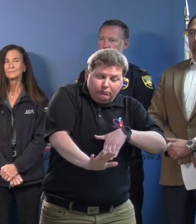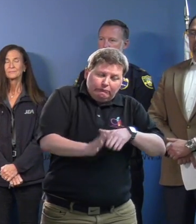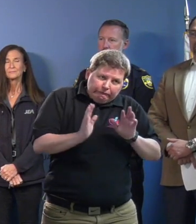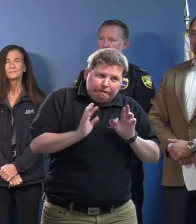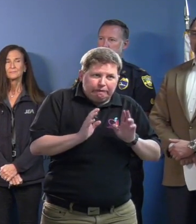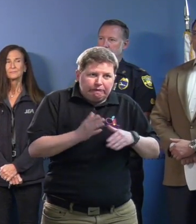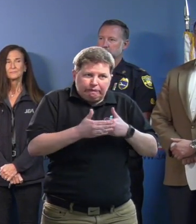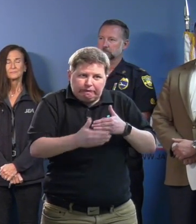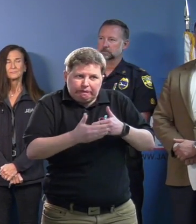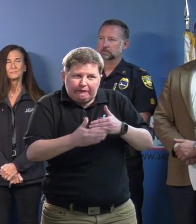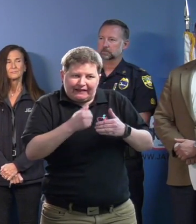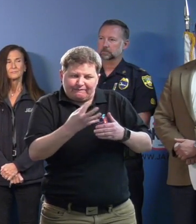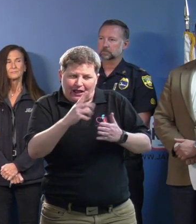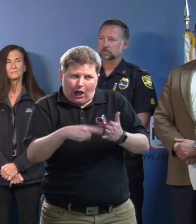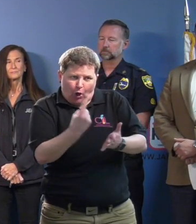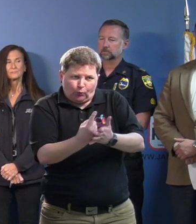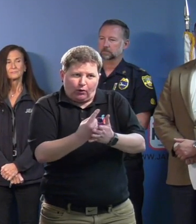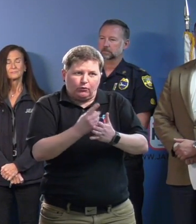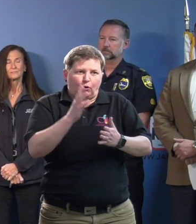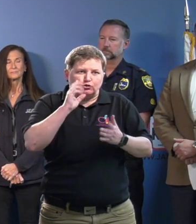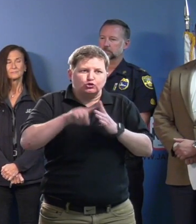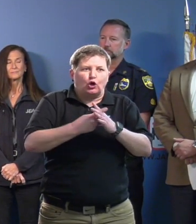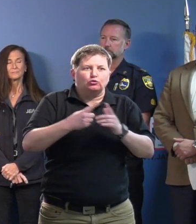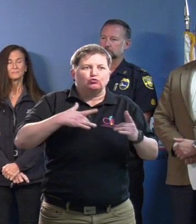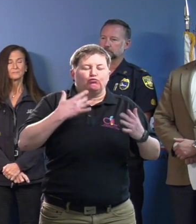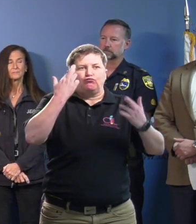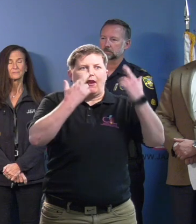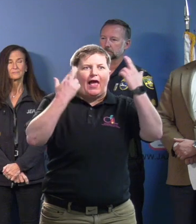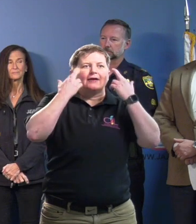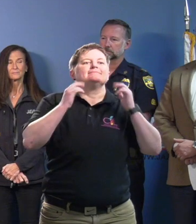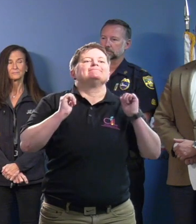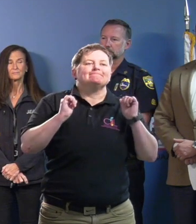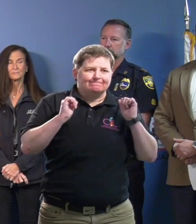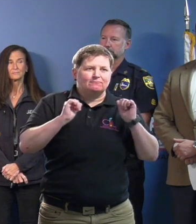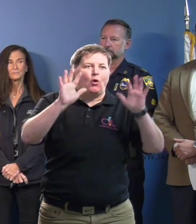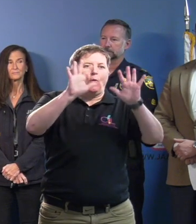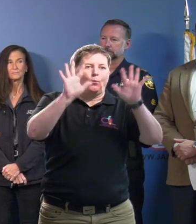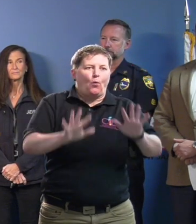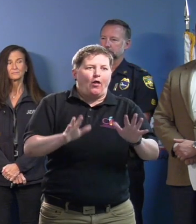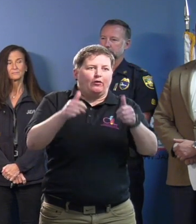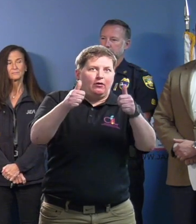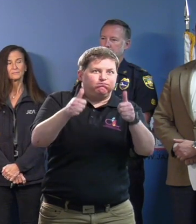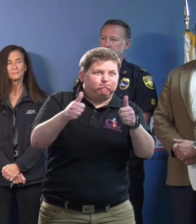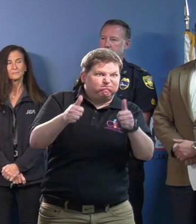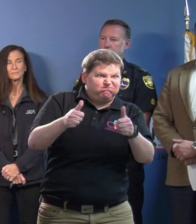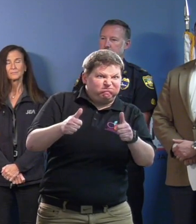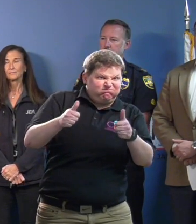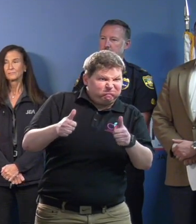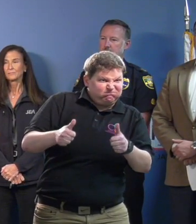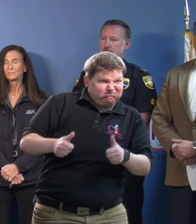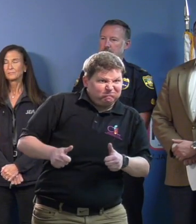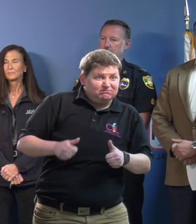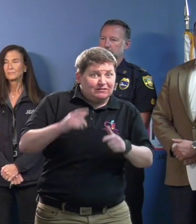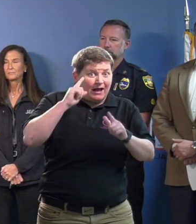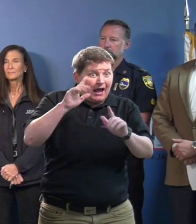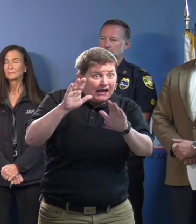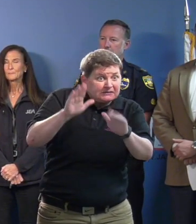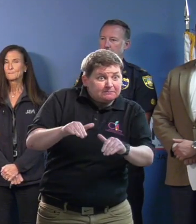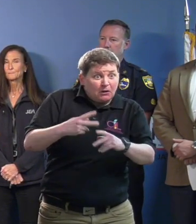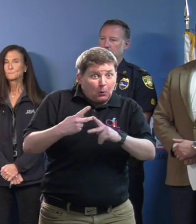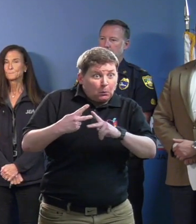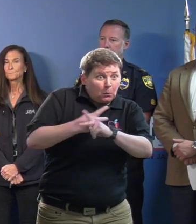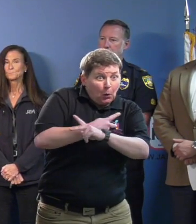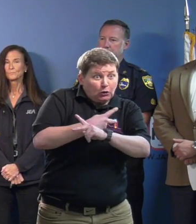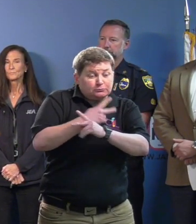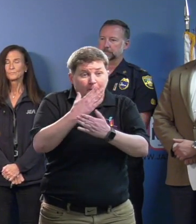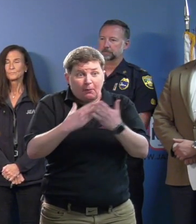we're going to start to see our conditions begin to deteriorate further, and expecting the worst of this storm has to offer